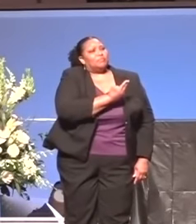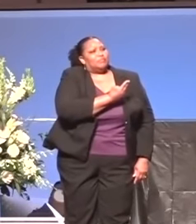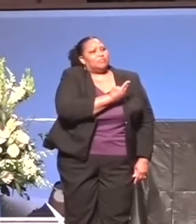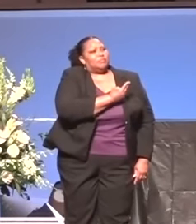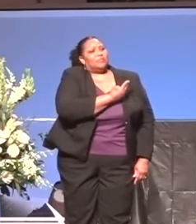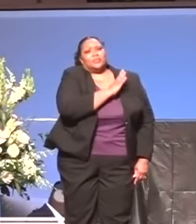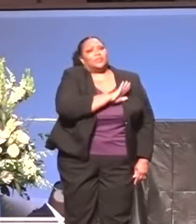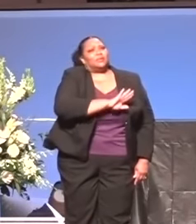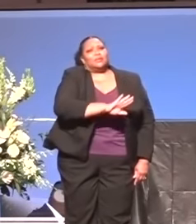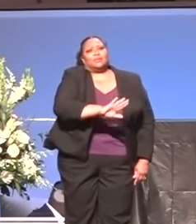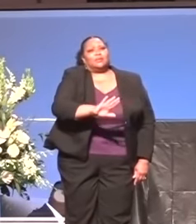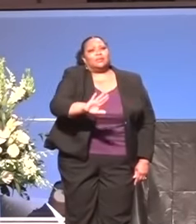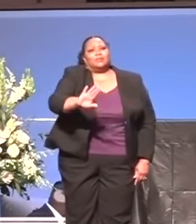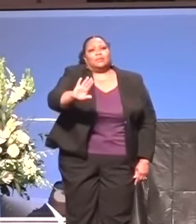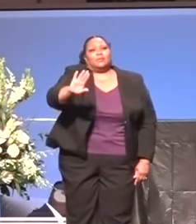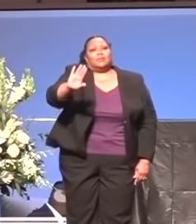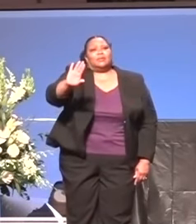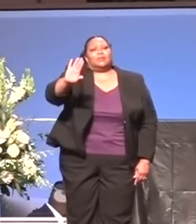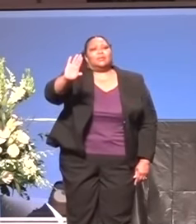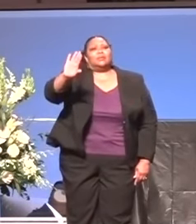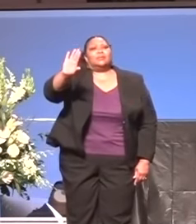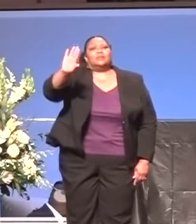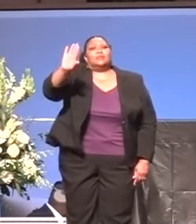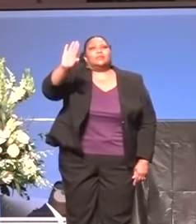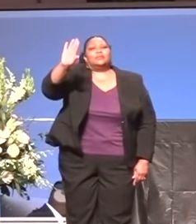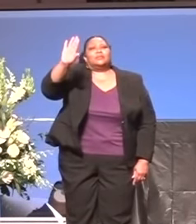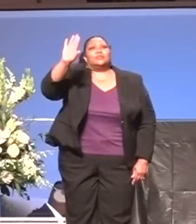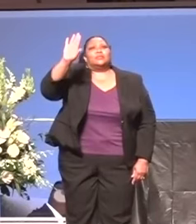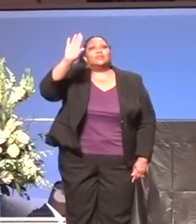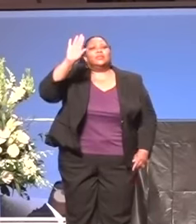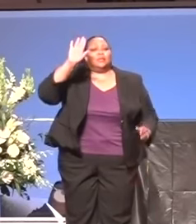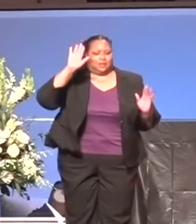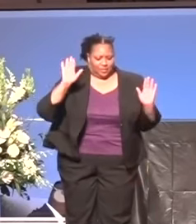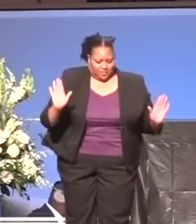Be of good courage.